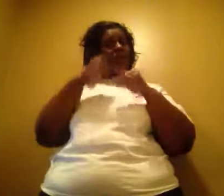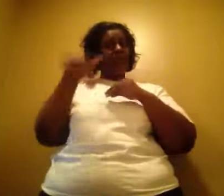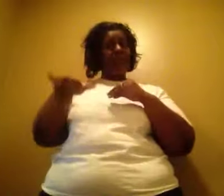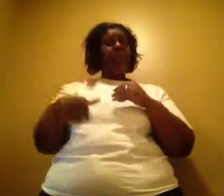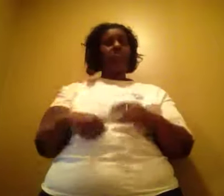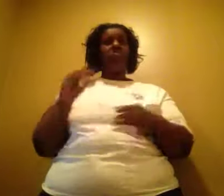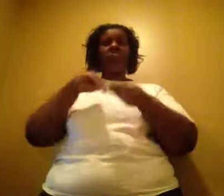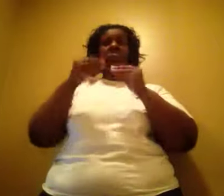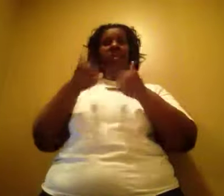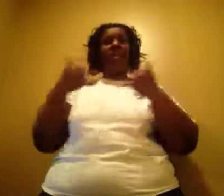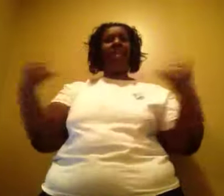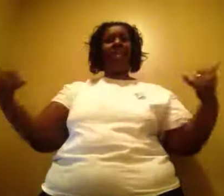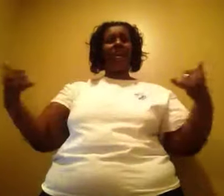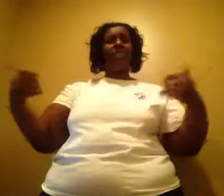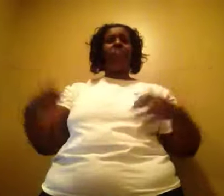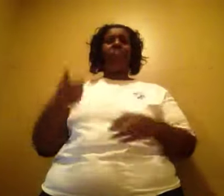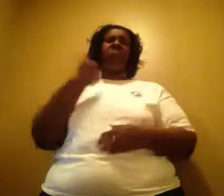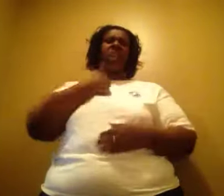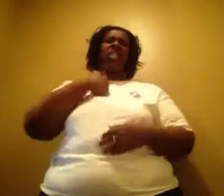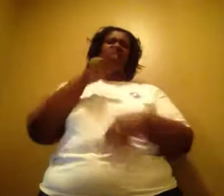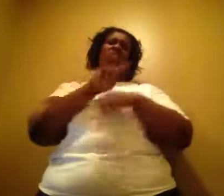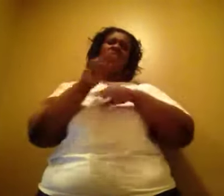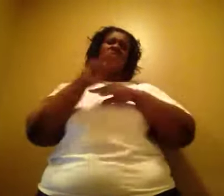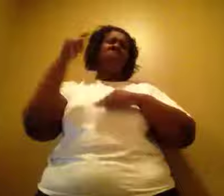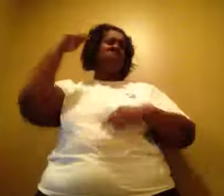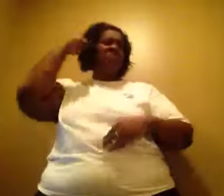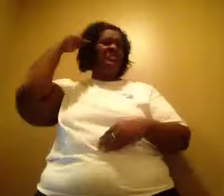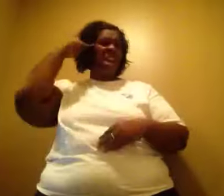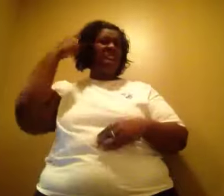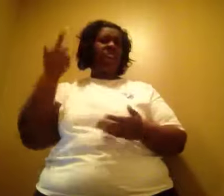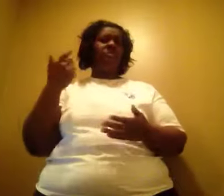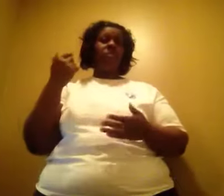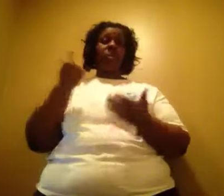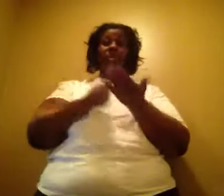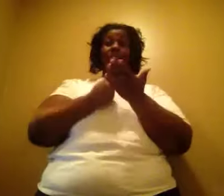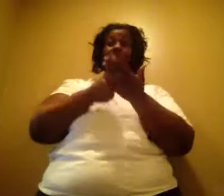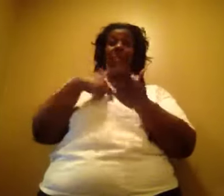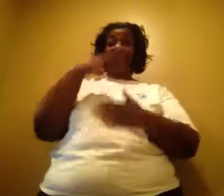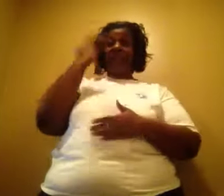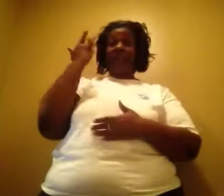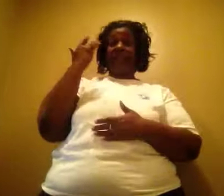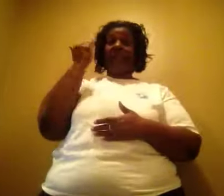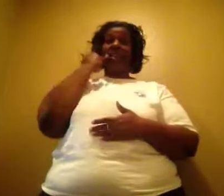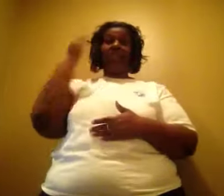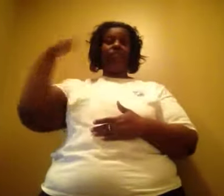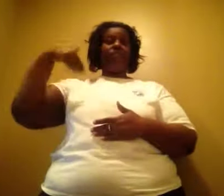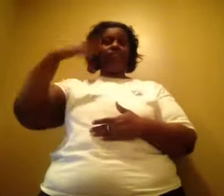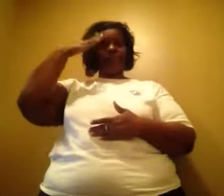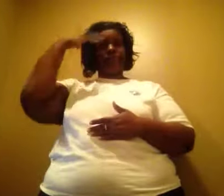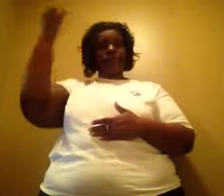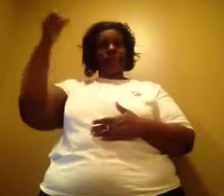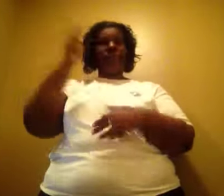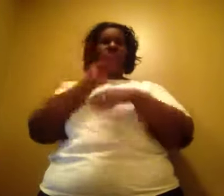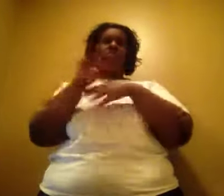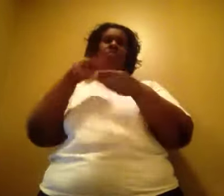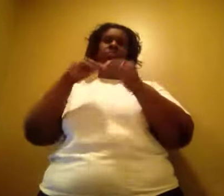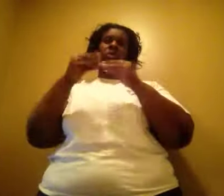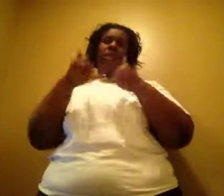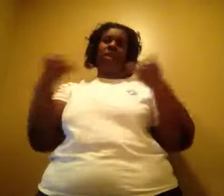actually, I think this is how I do it in my head when I forget, if I don't have it memorized. So number line, I just write